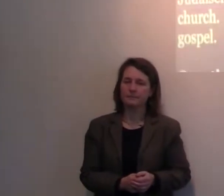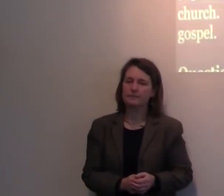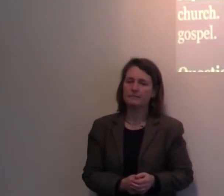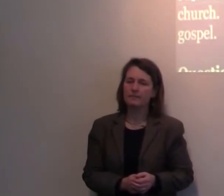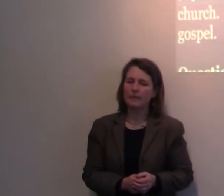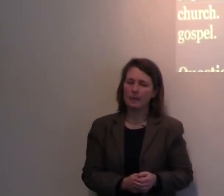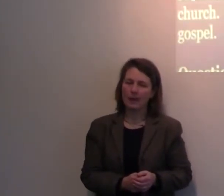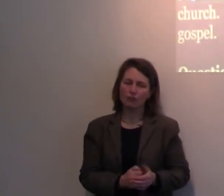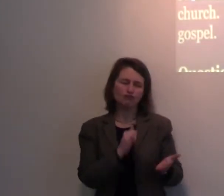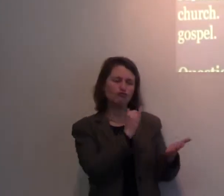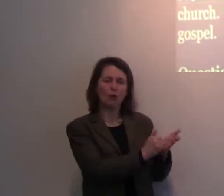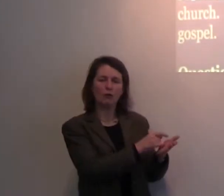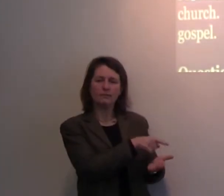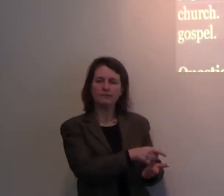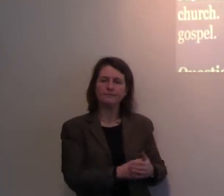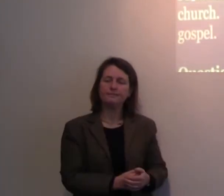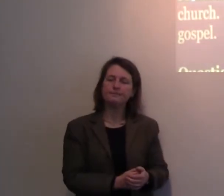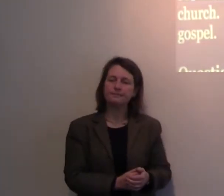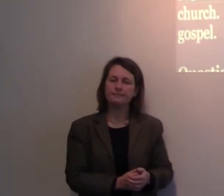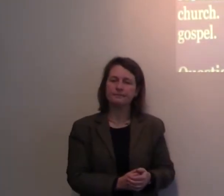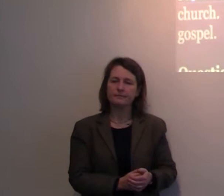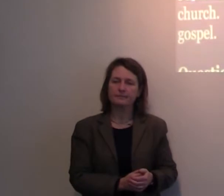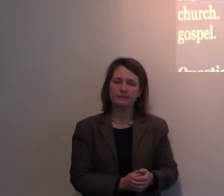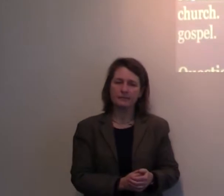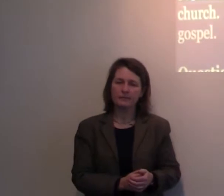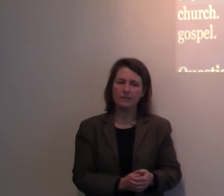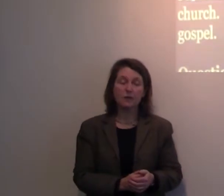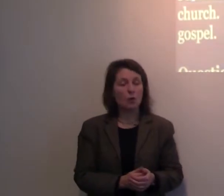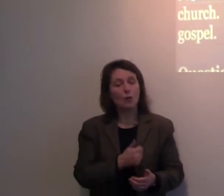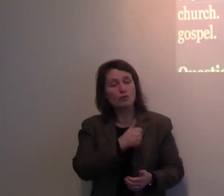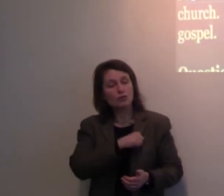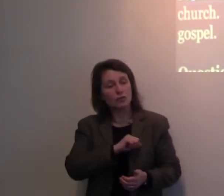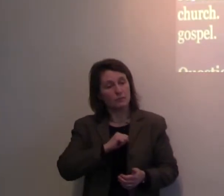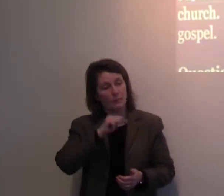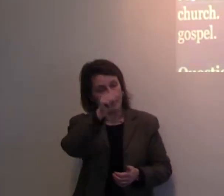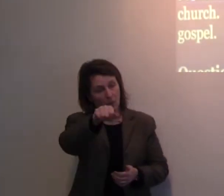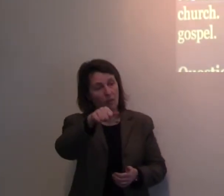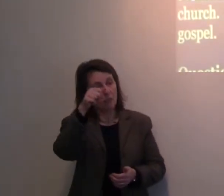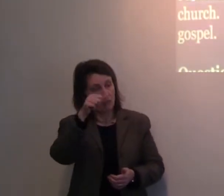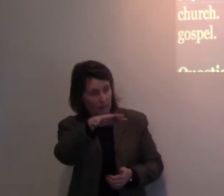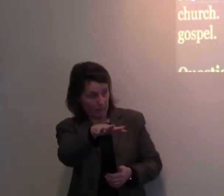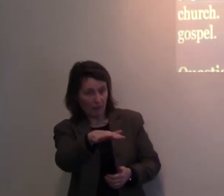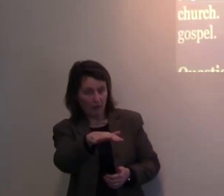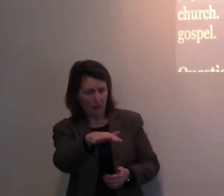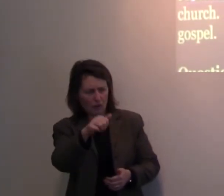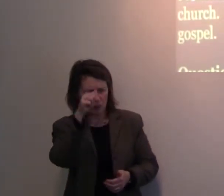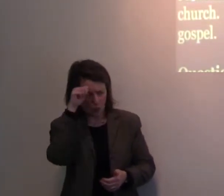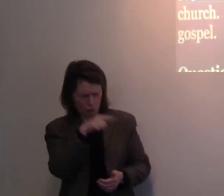This was wrong. The Christians in Philippi knew that these teachings were not the